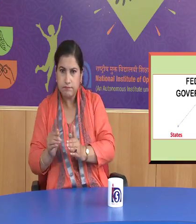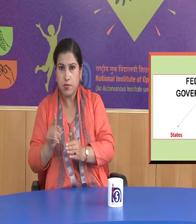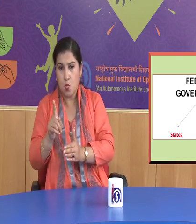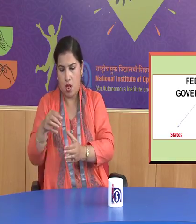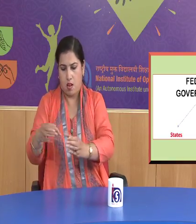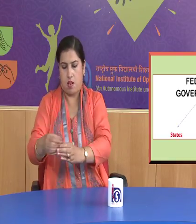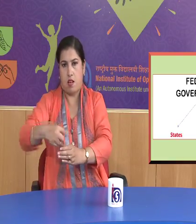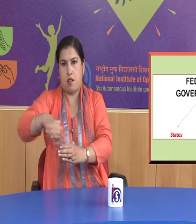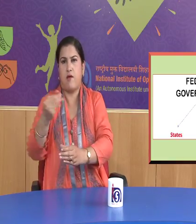of few people.